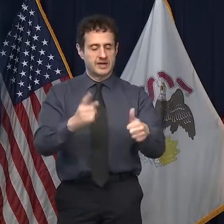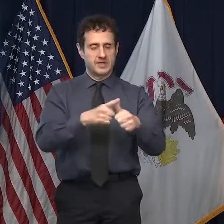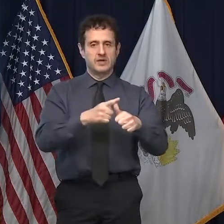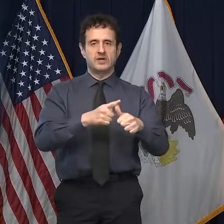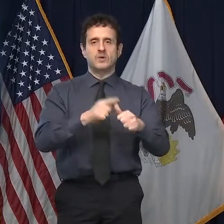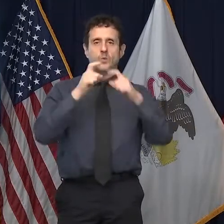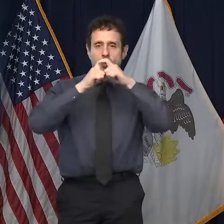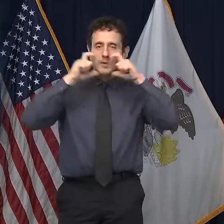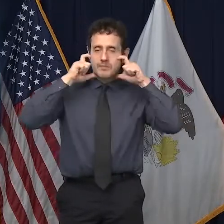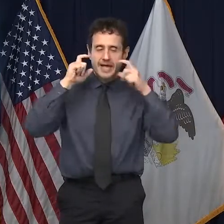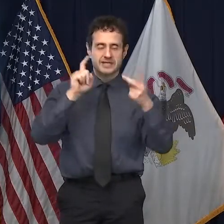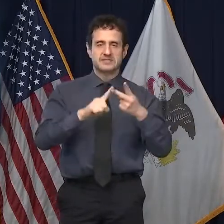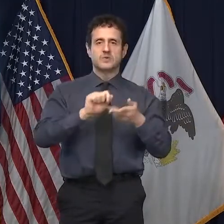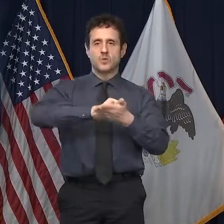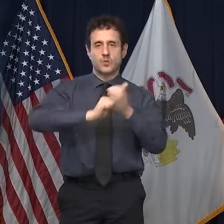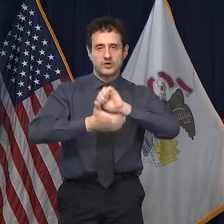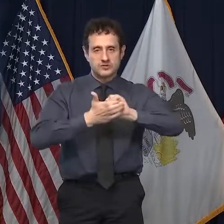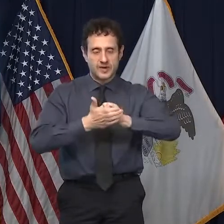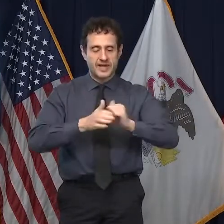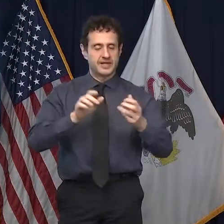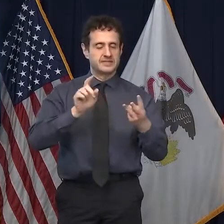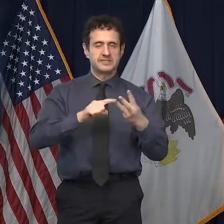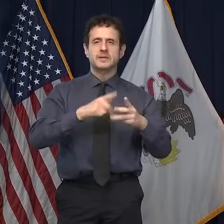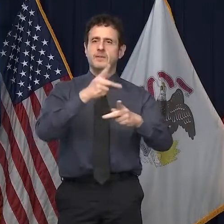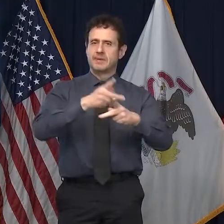watch your distance. Thank you.